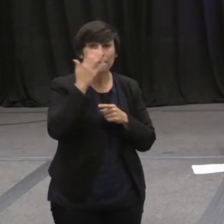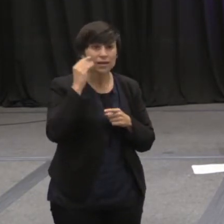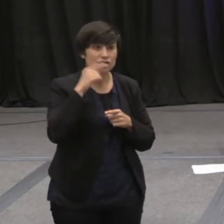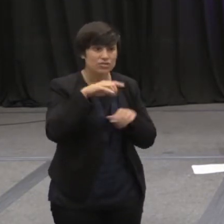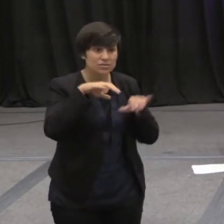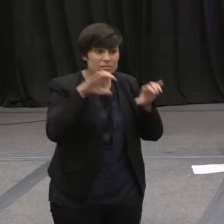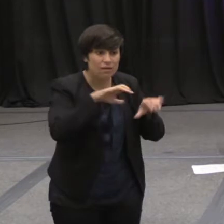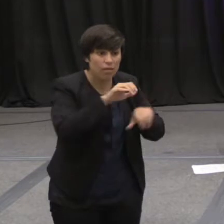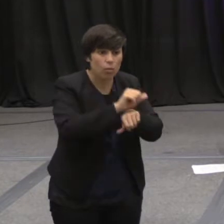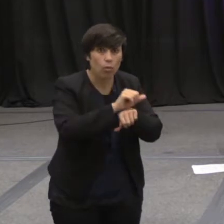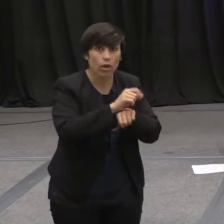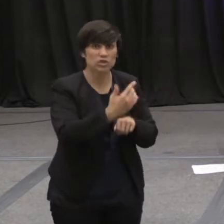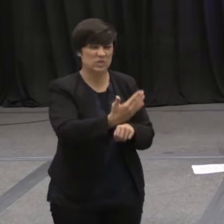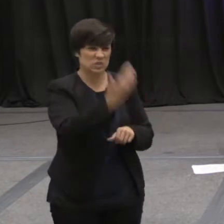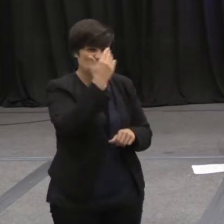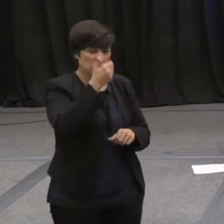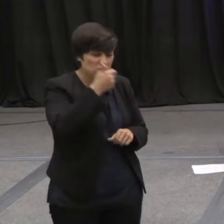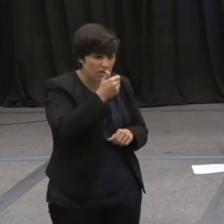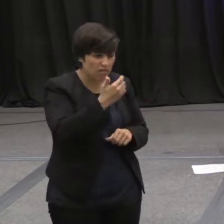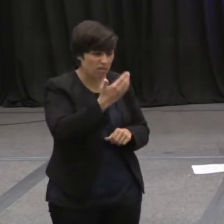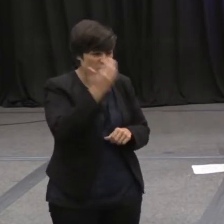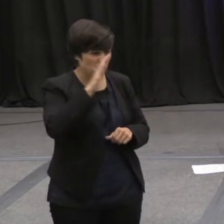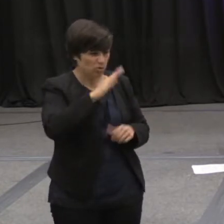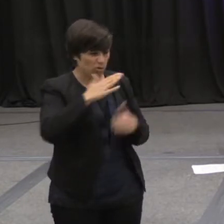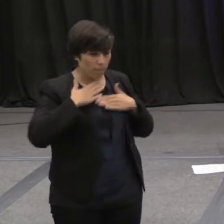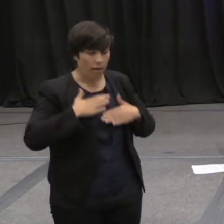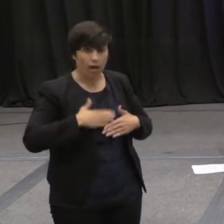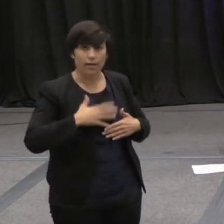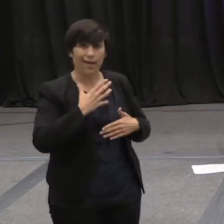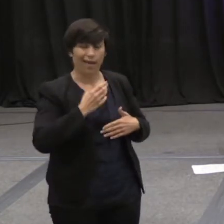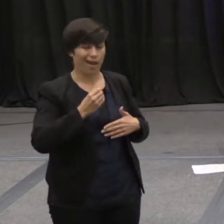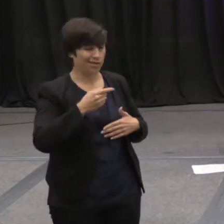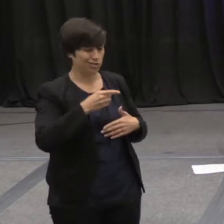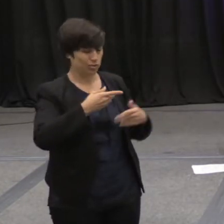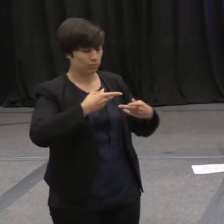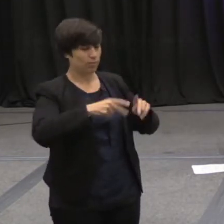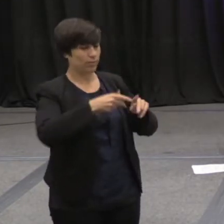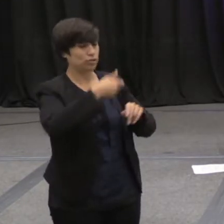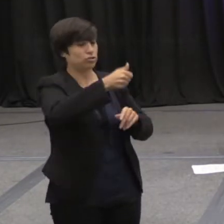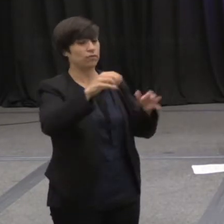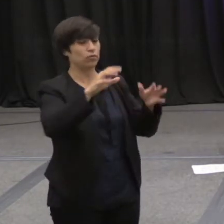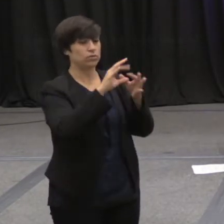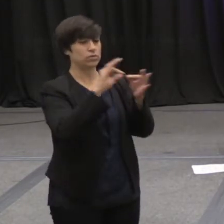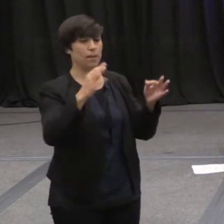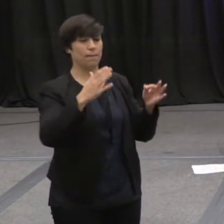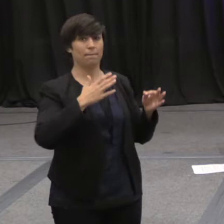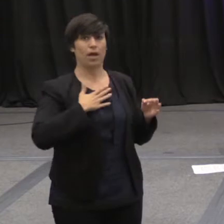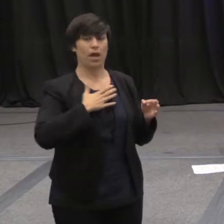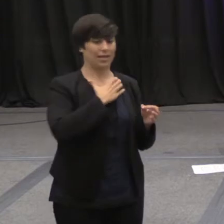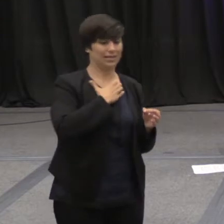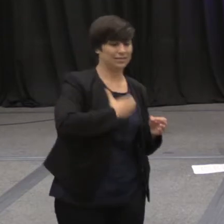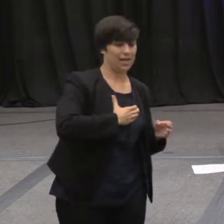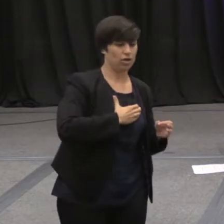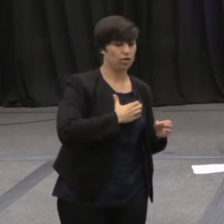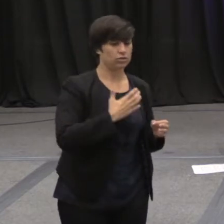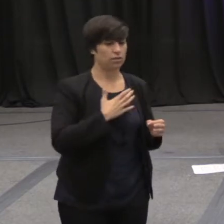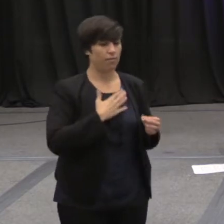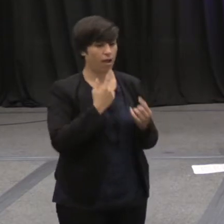knowing herself and knowing her body and giving herself permission to say, okay, my desires and my thoughts are